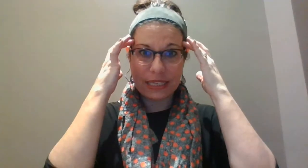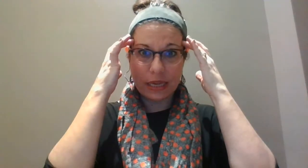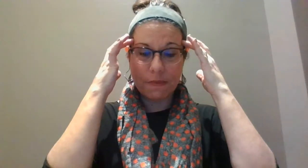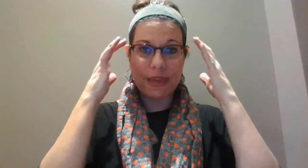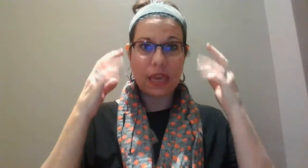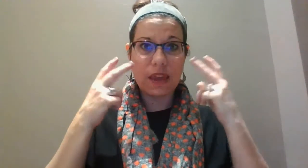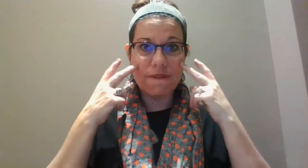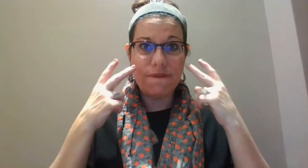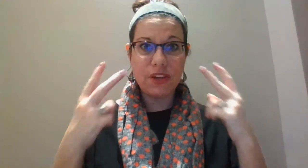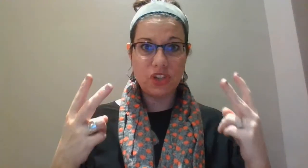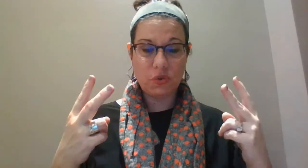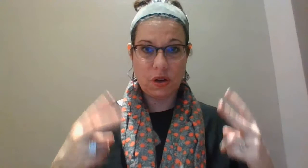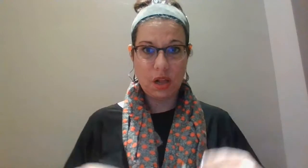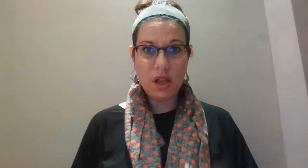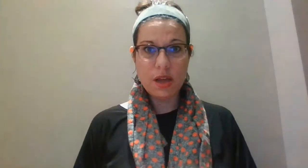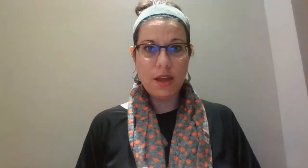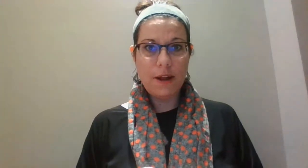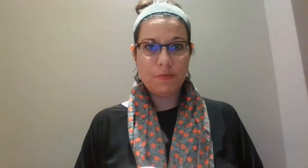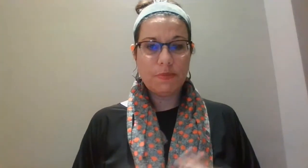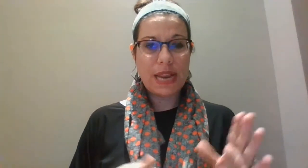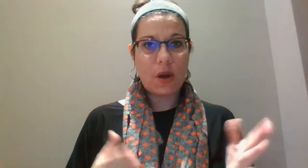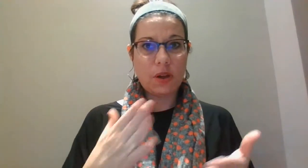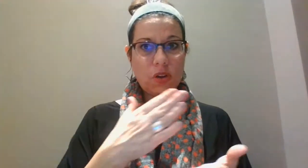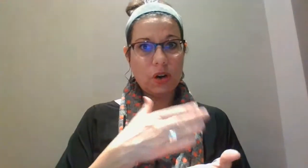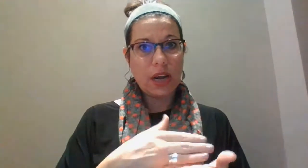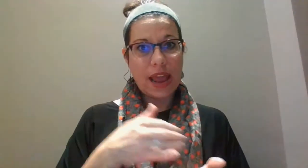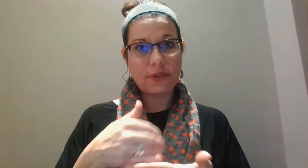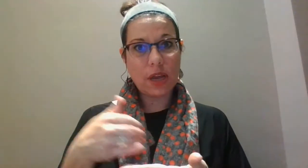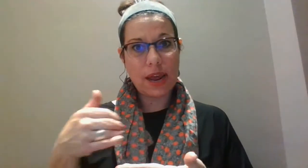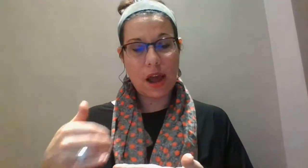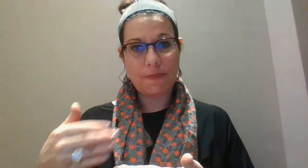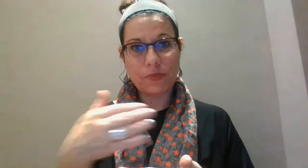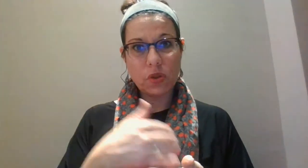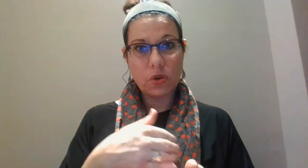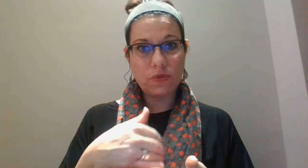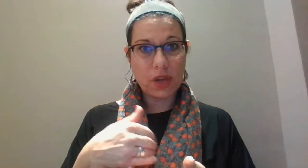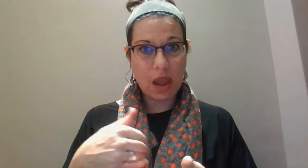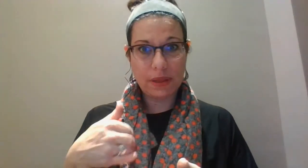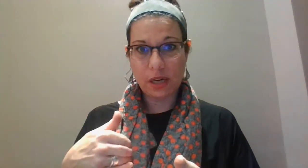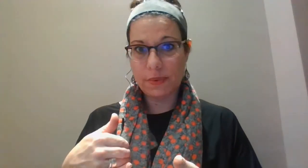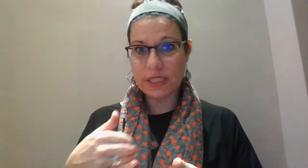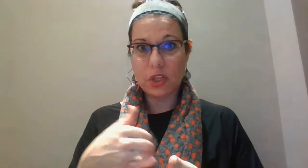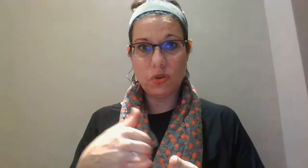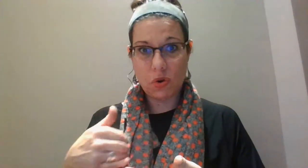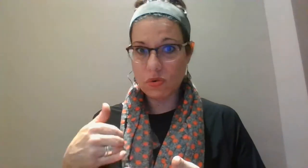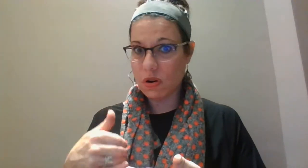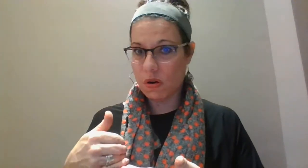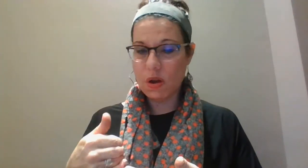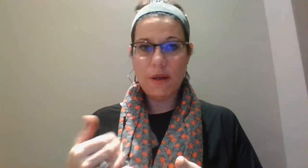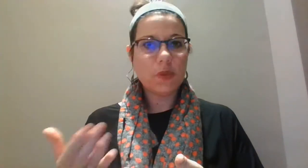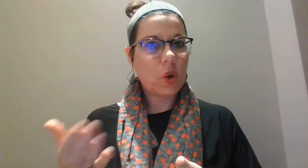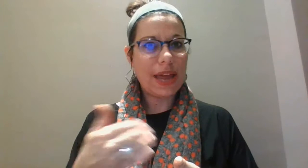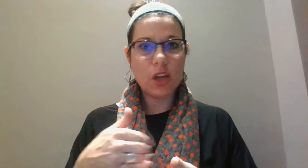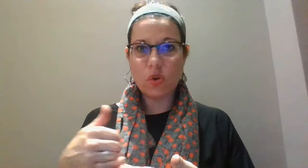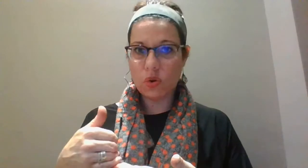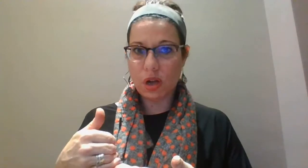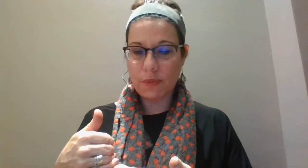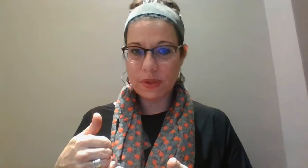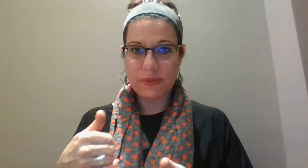practicing, making it visual. But now you're going to have to, those vocabulary words that you don't know, go ahead and Google. If you